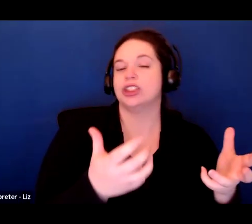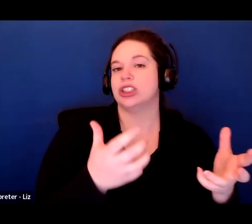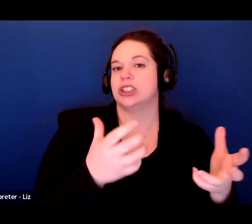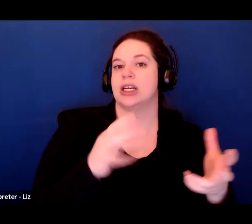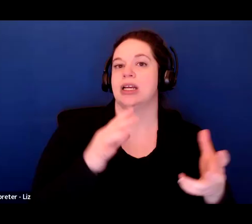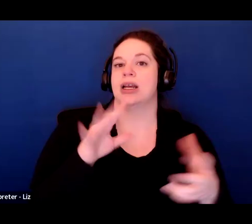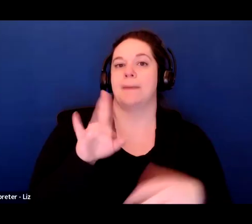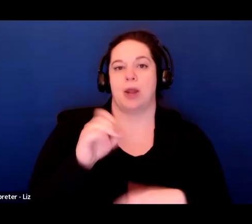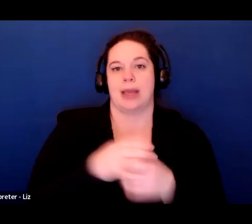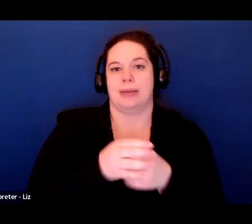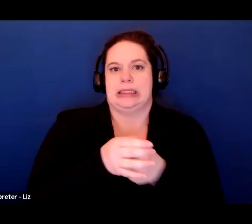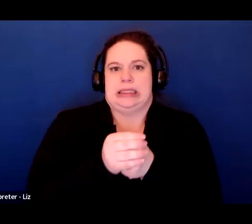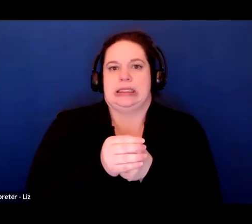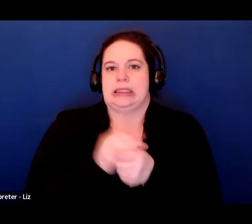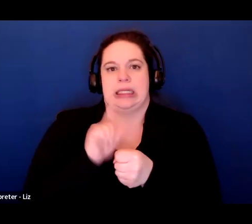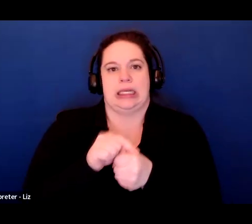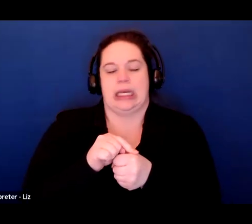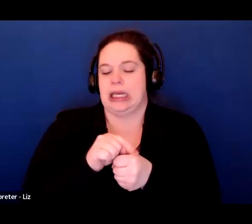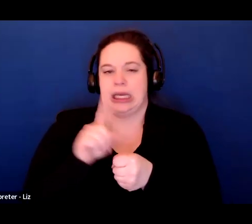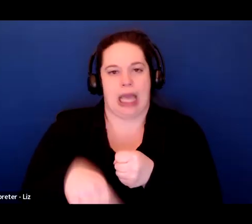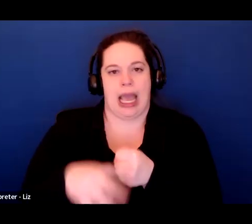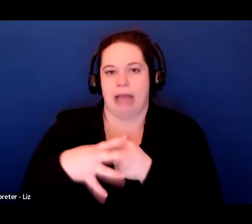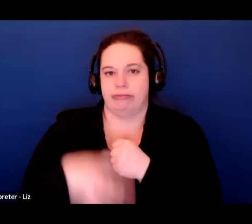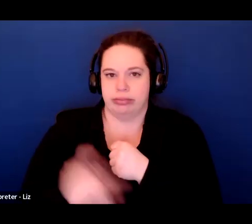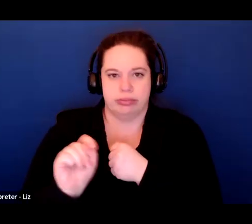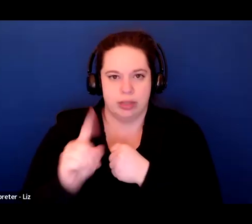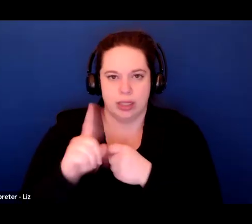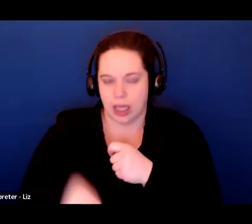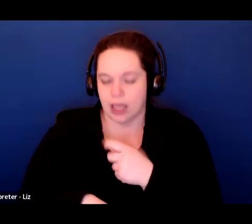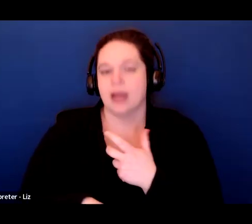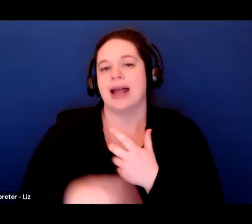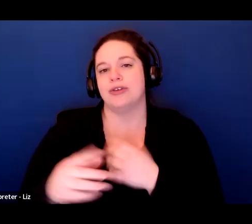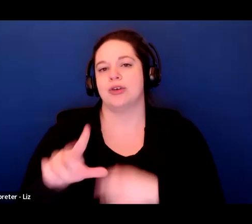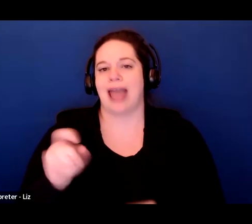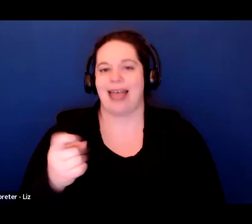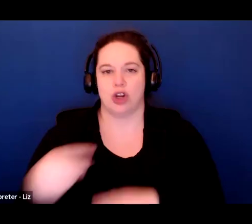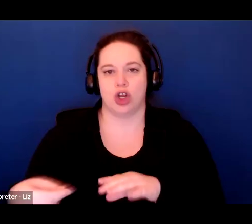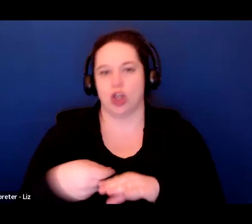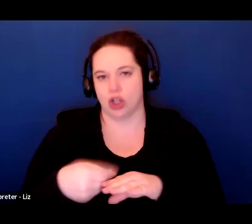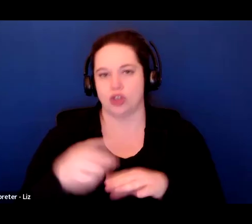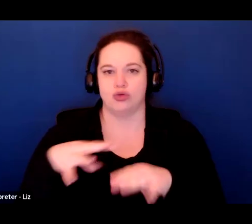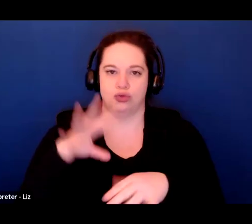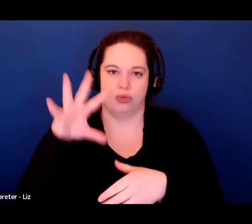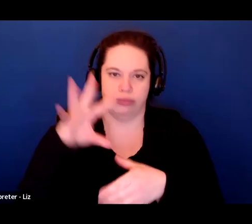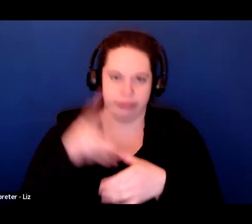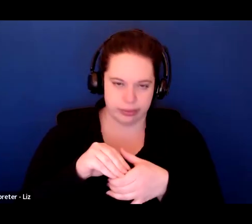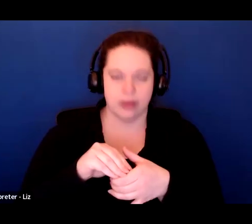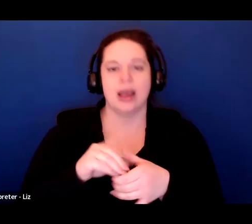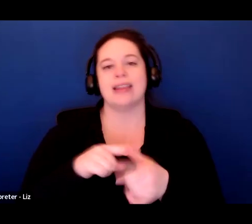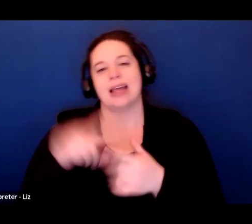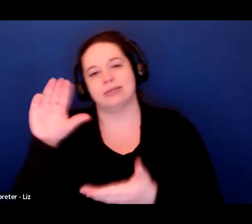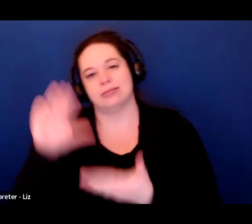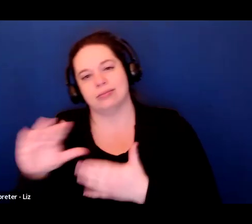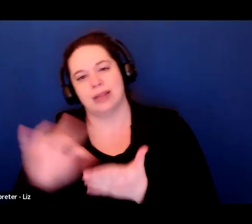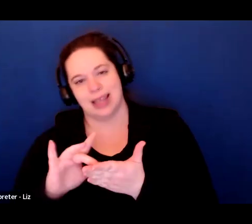have to go and have a catheter to drain the bladder and then they cut down on the medication. But people are so experienced and